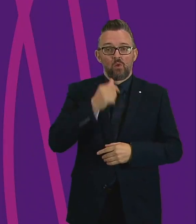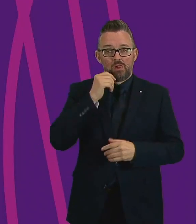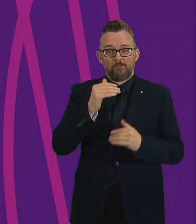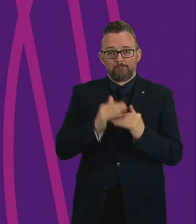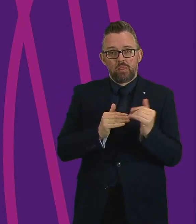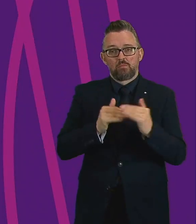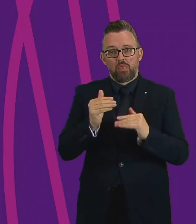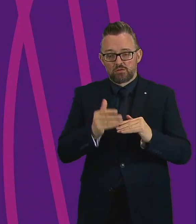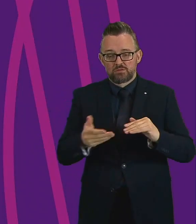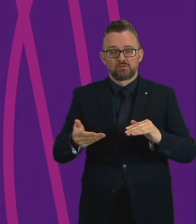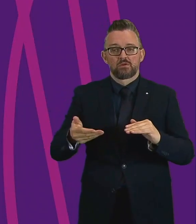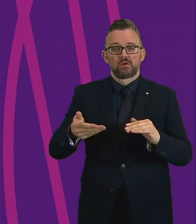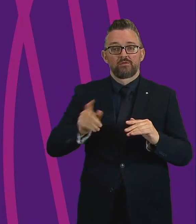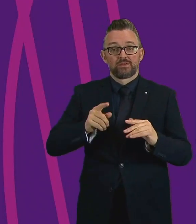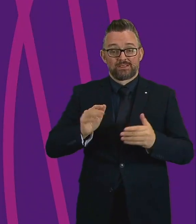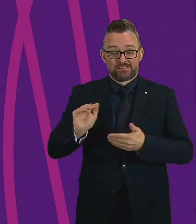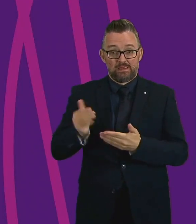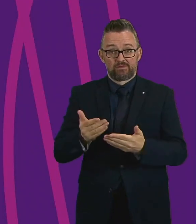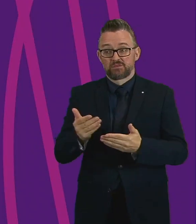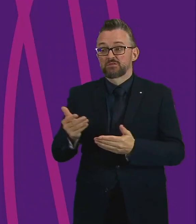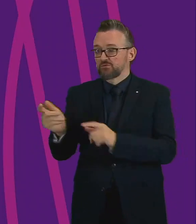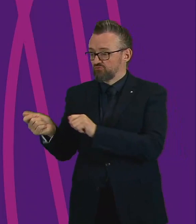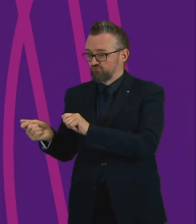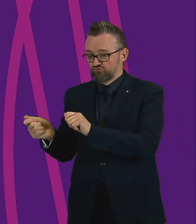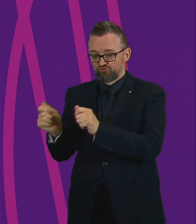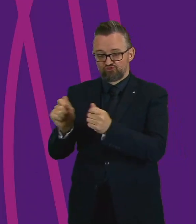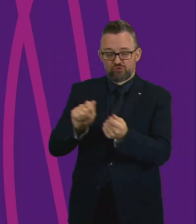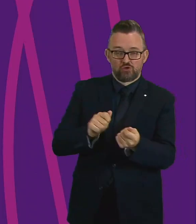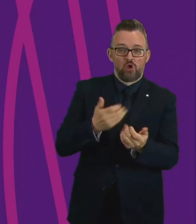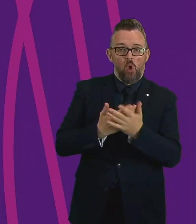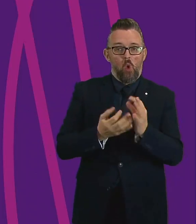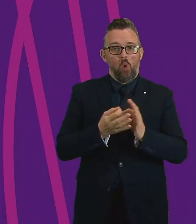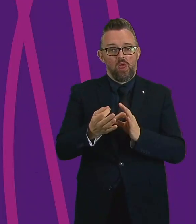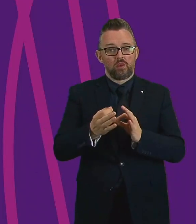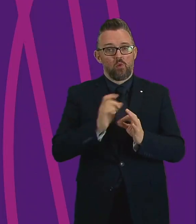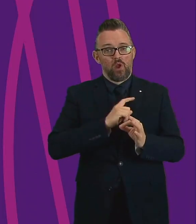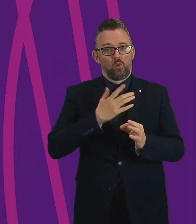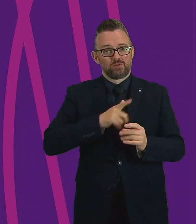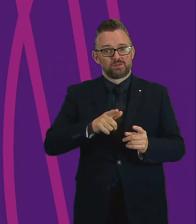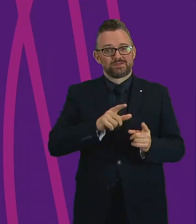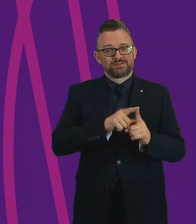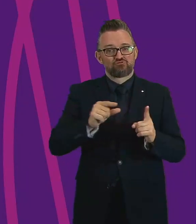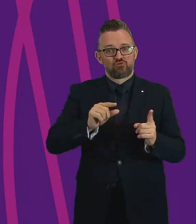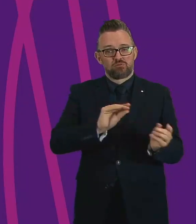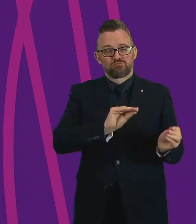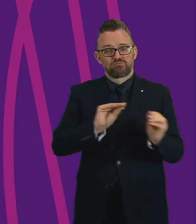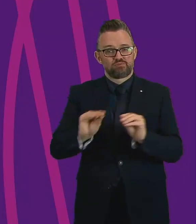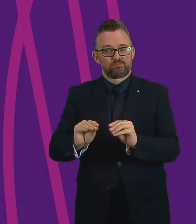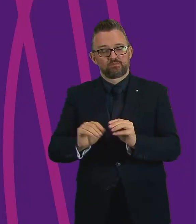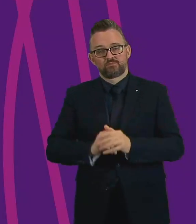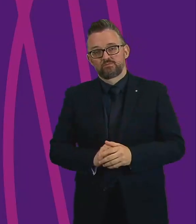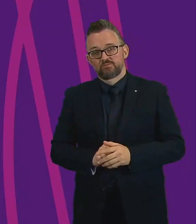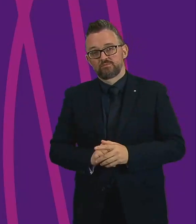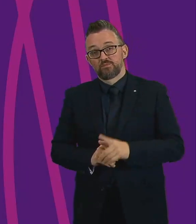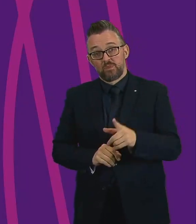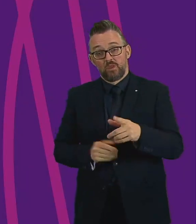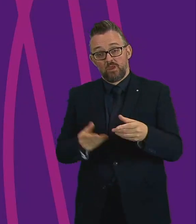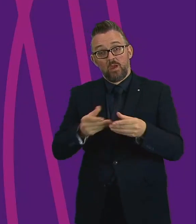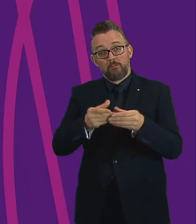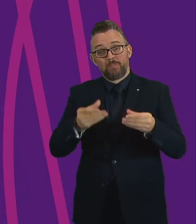made in moving services online through further investment in digital transformation. And altogether, the package